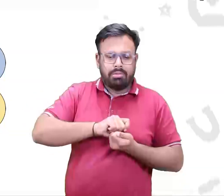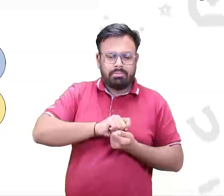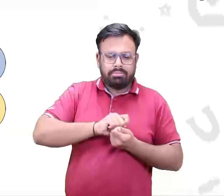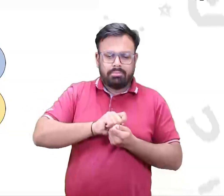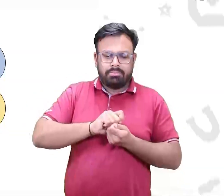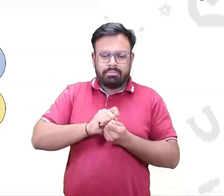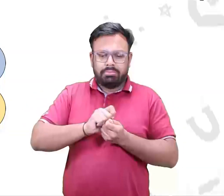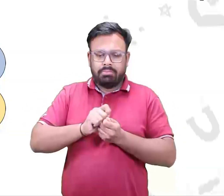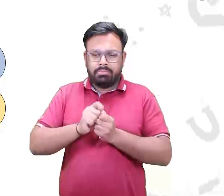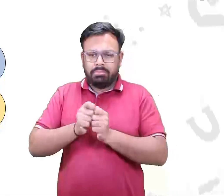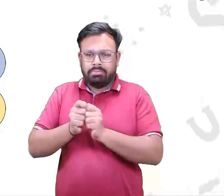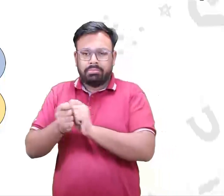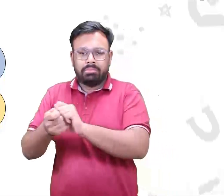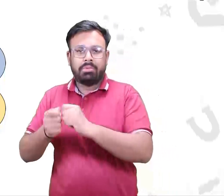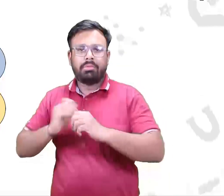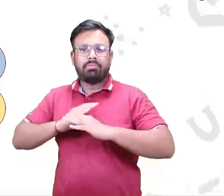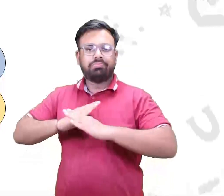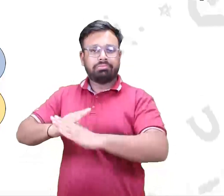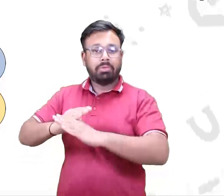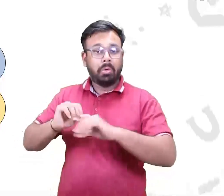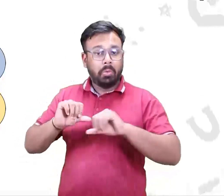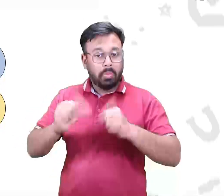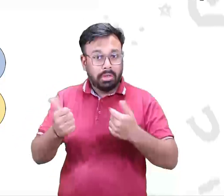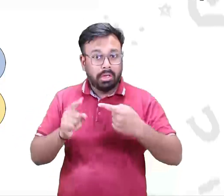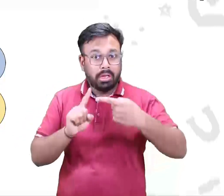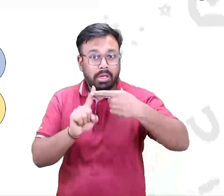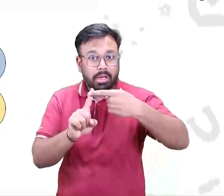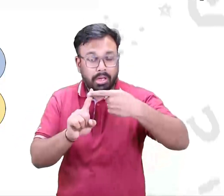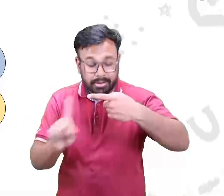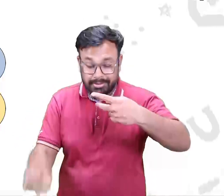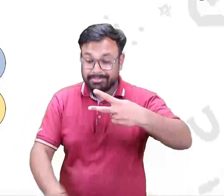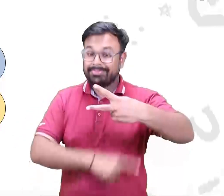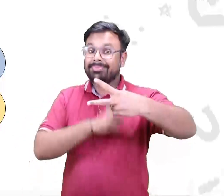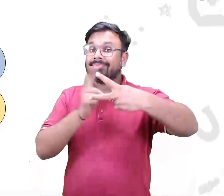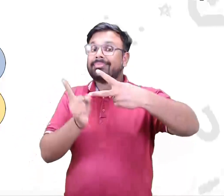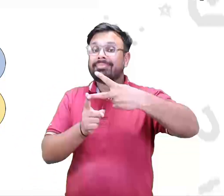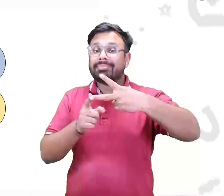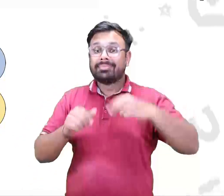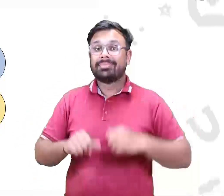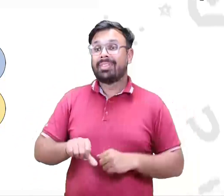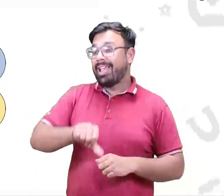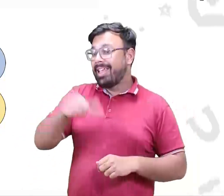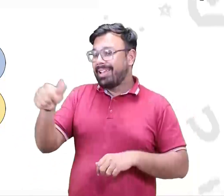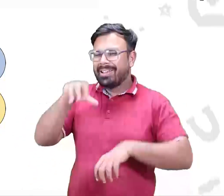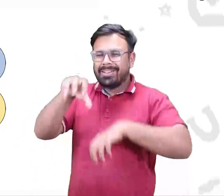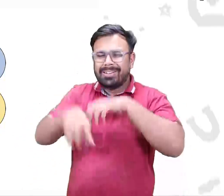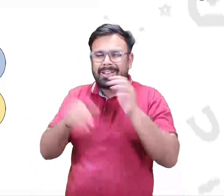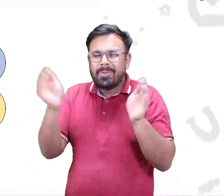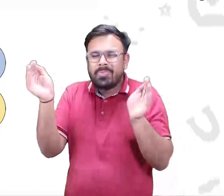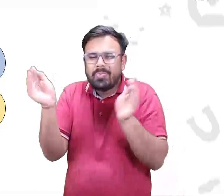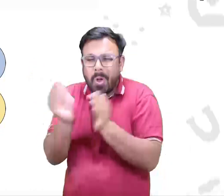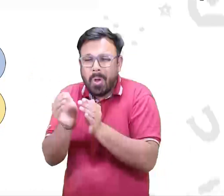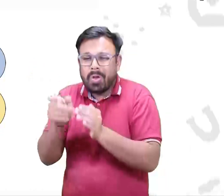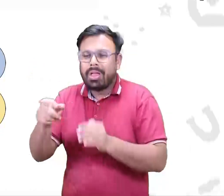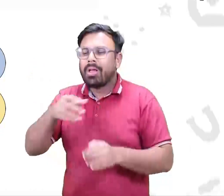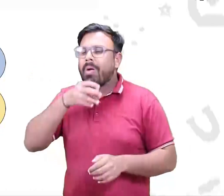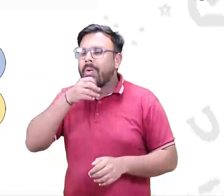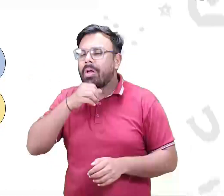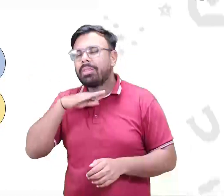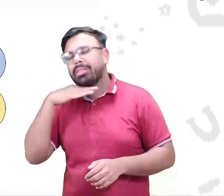They have ability to host viruses due to adaptive evolution.